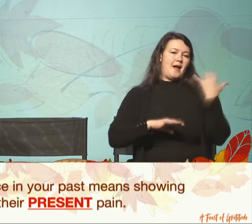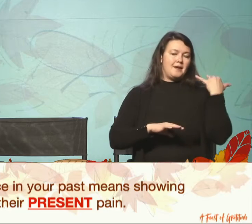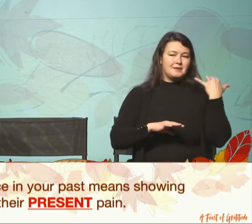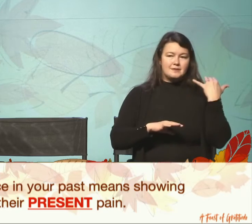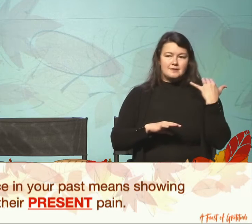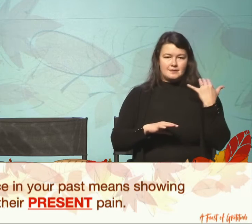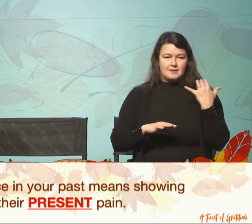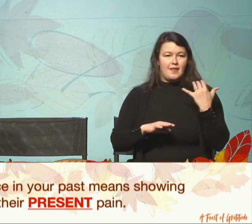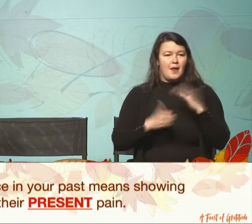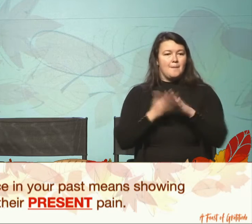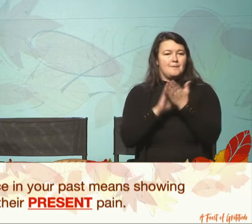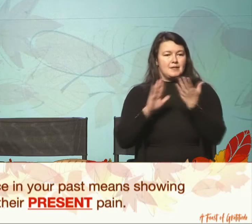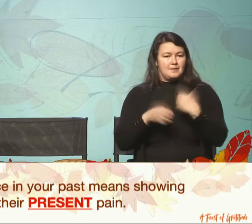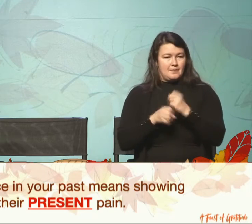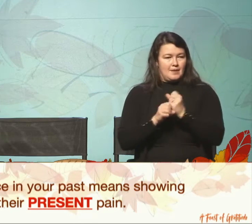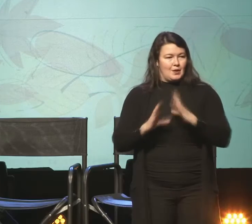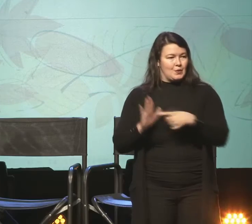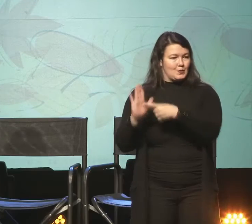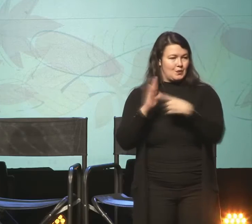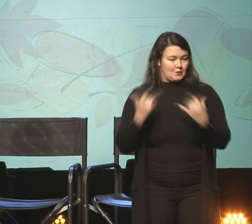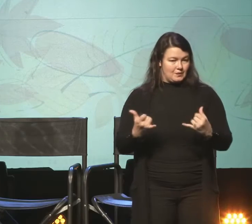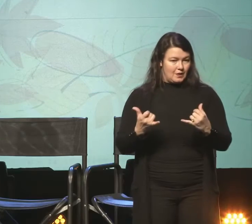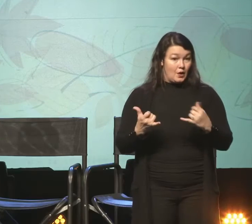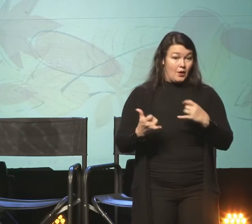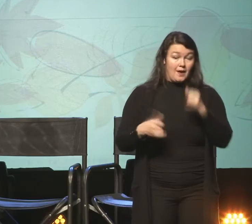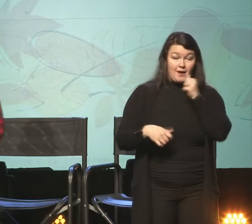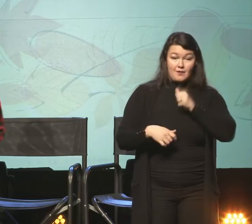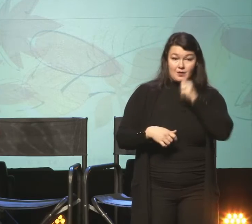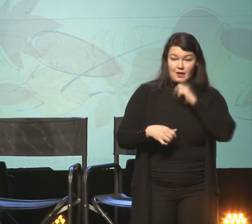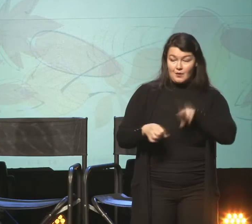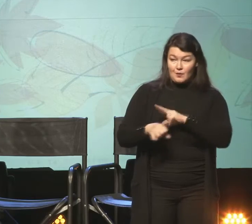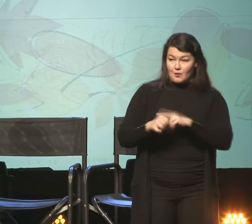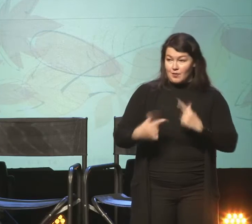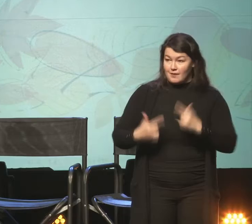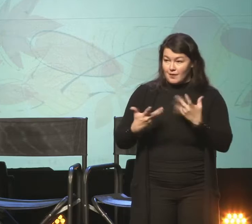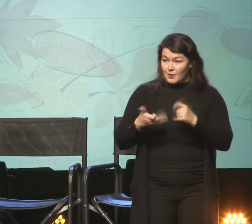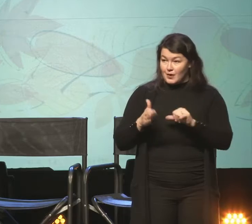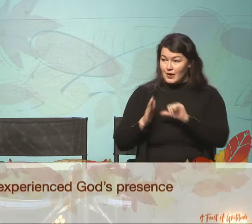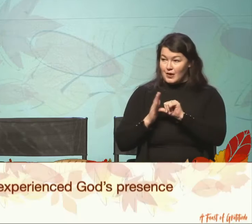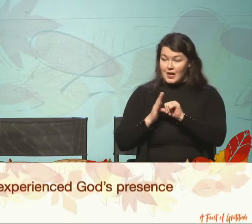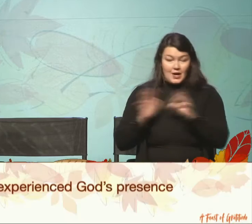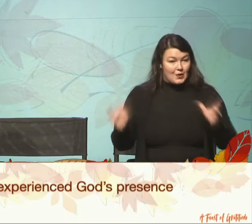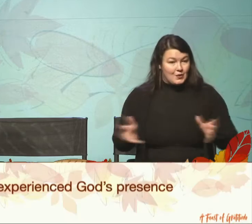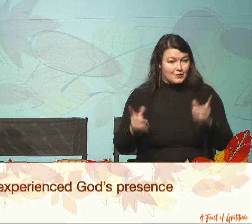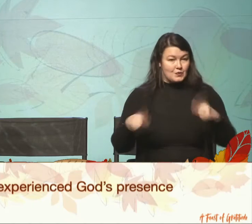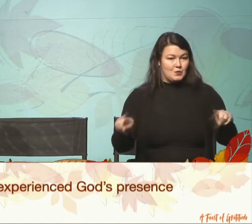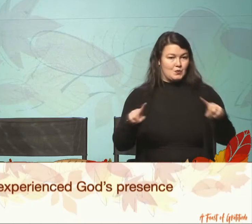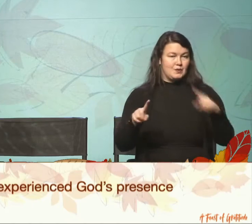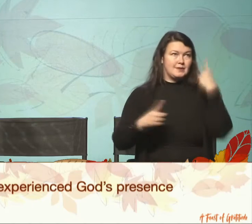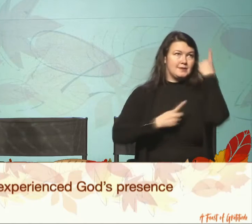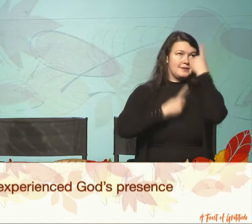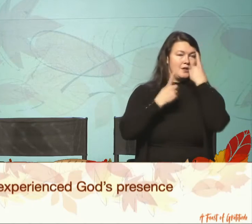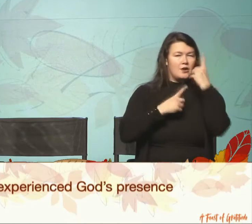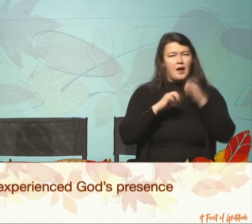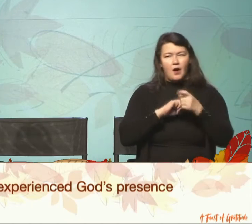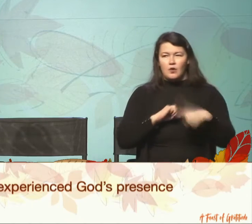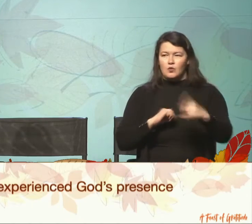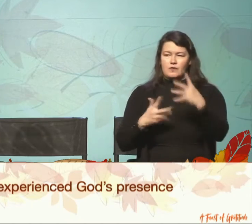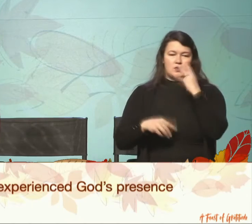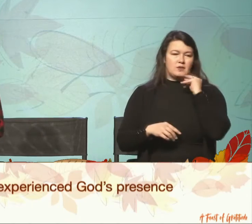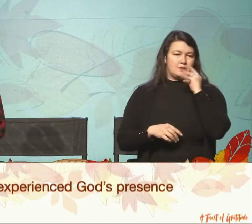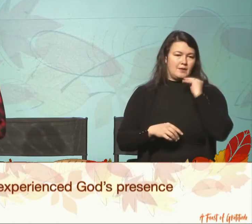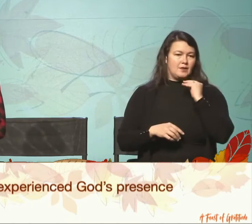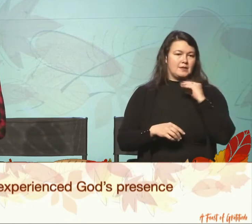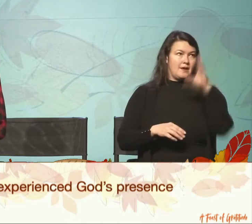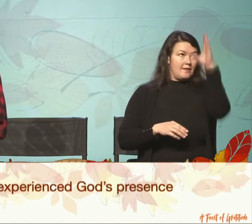now. So in your everyday normal life, I want to encourage you to consider how you have experienced God's presence